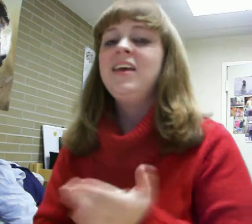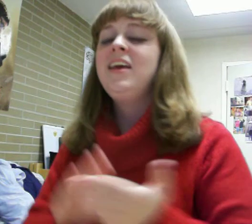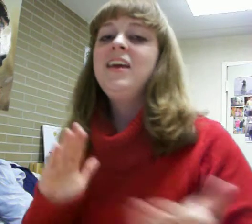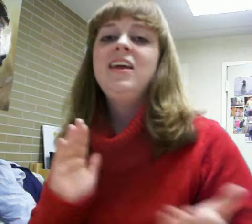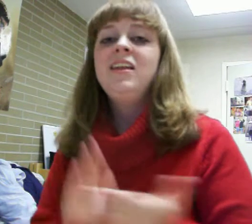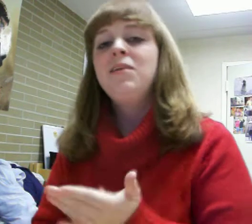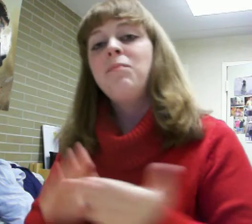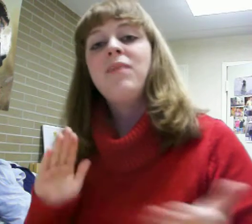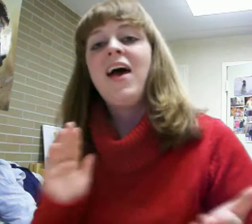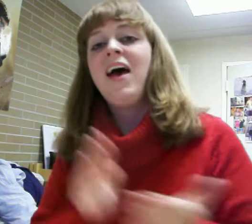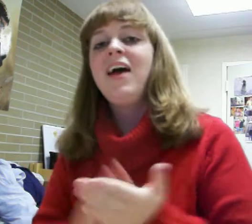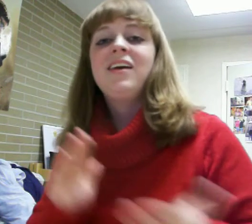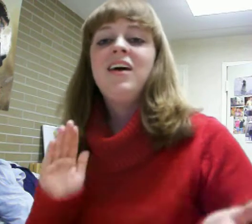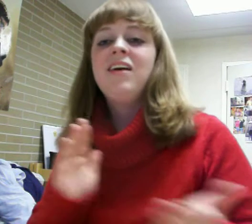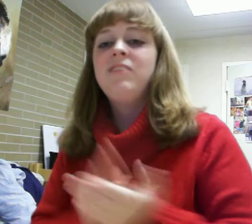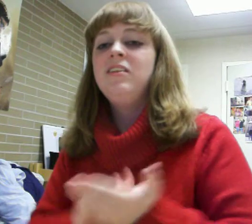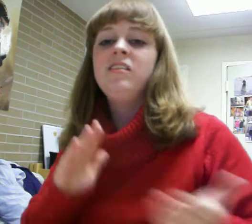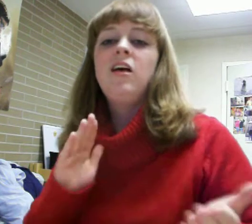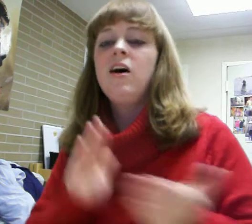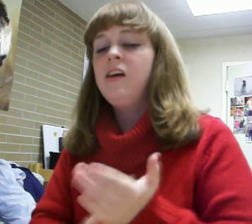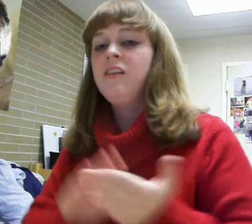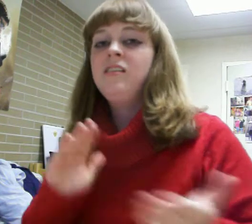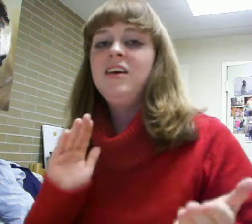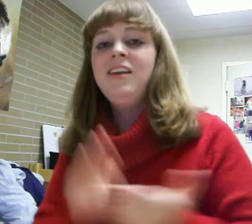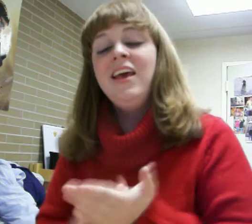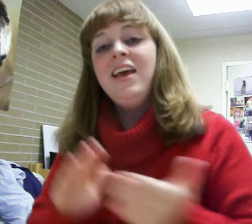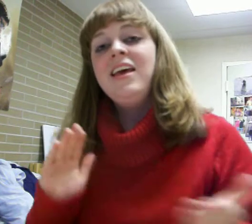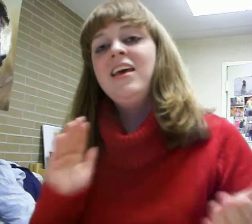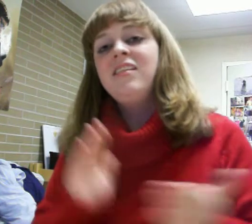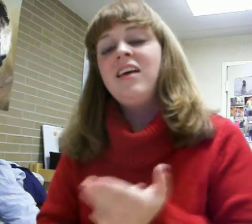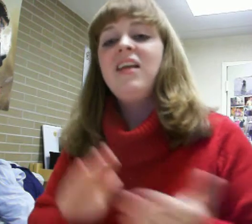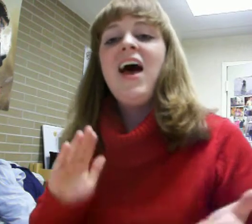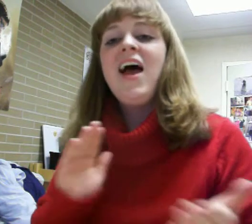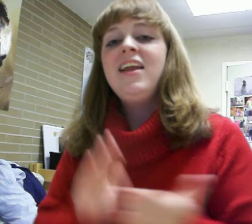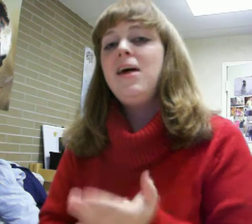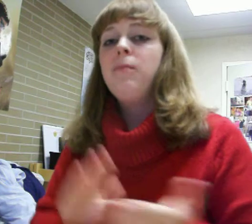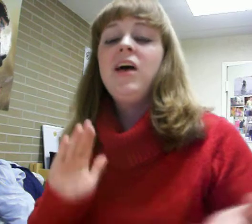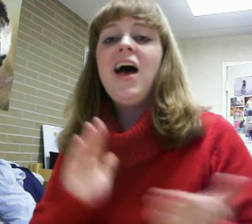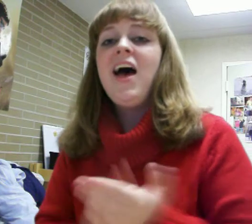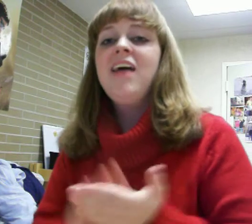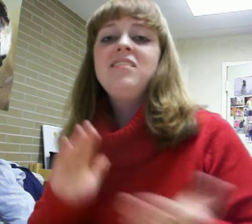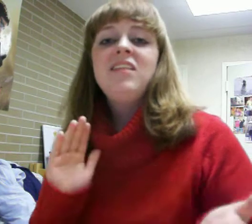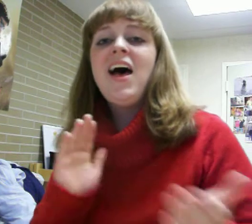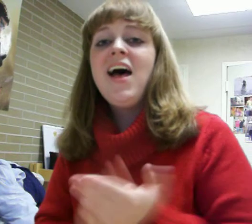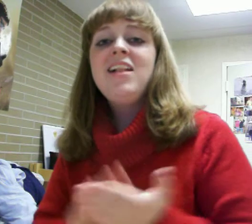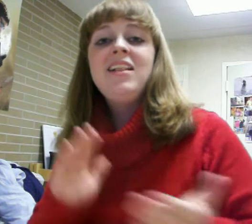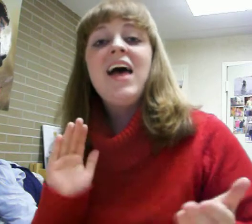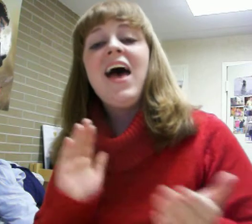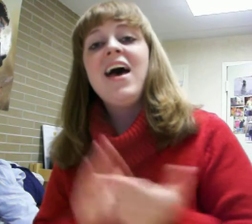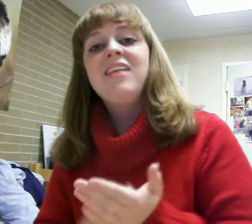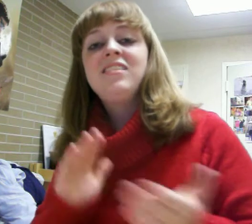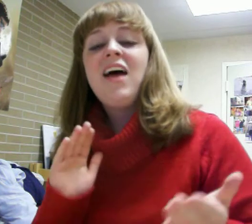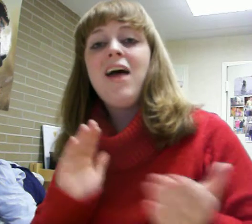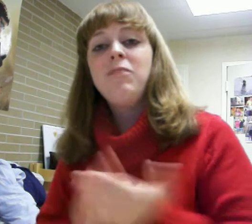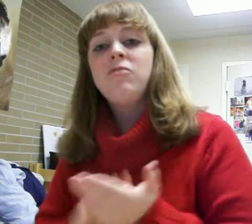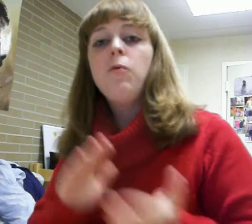in the back of his closet His eyes light up cause the last time these were